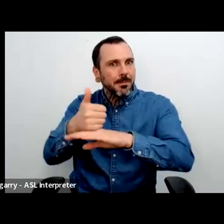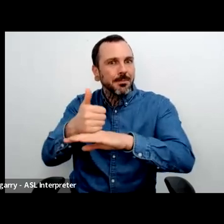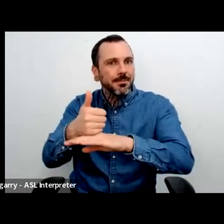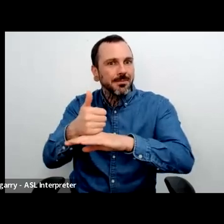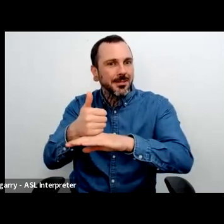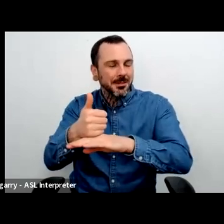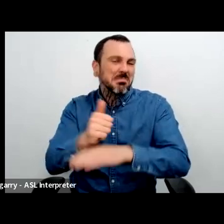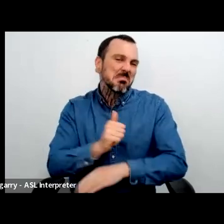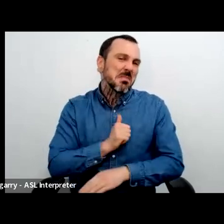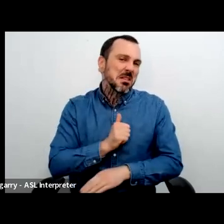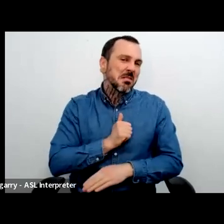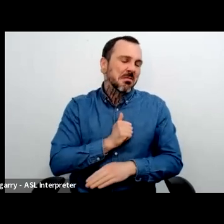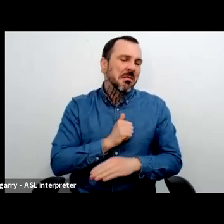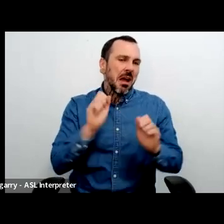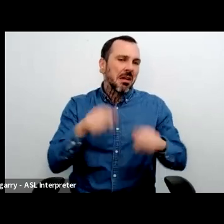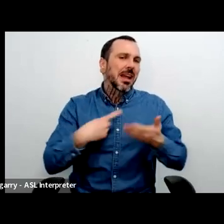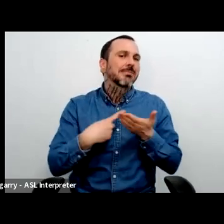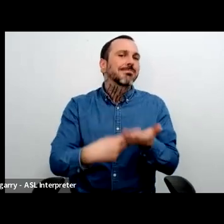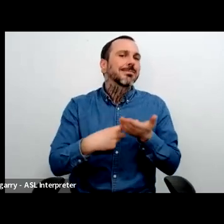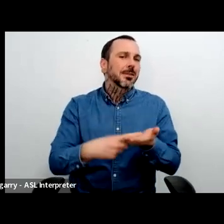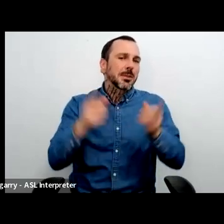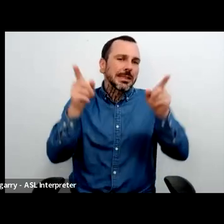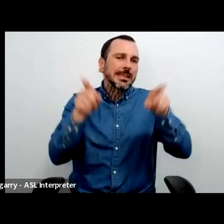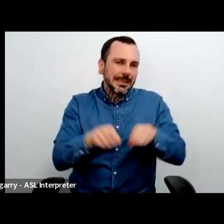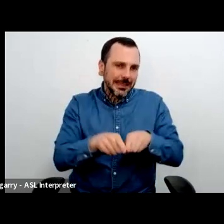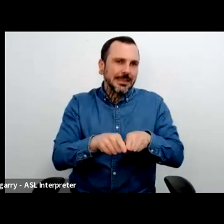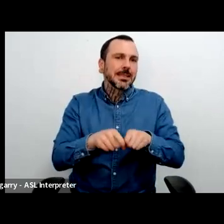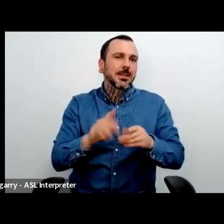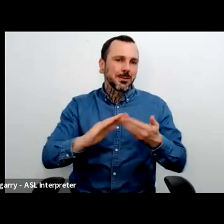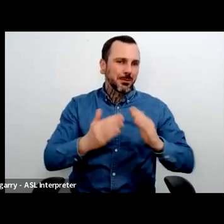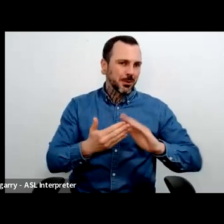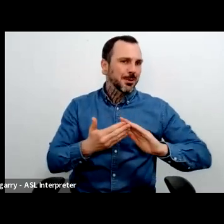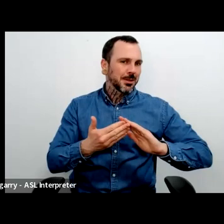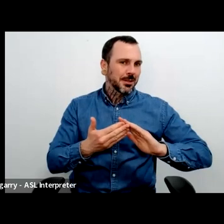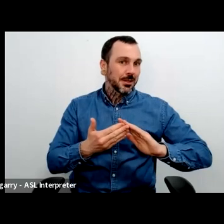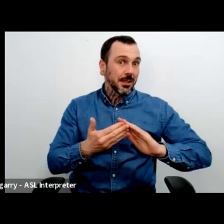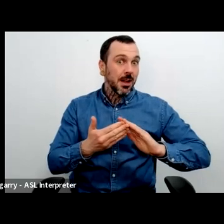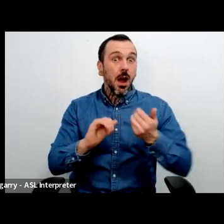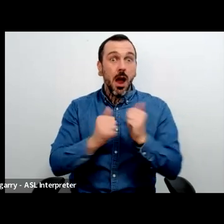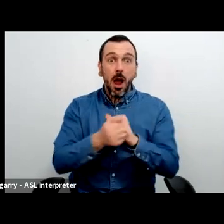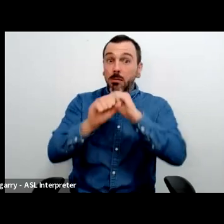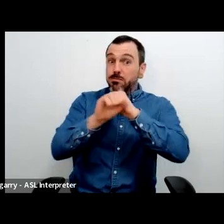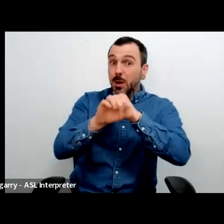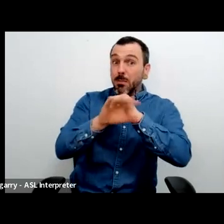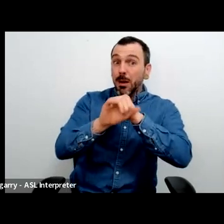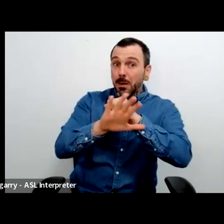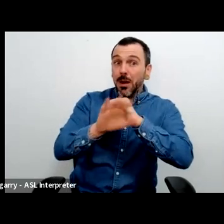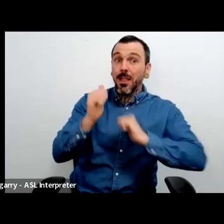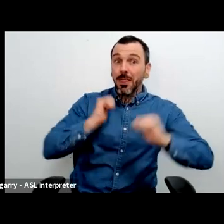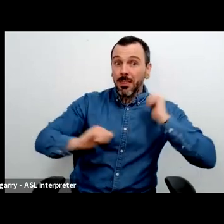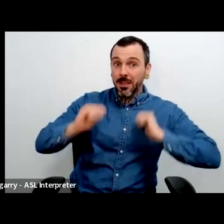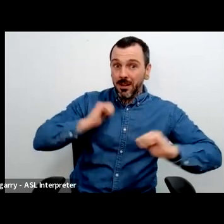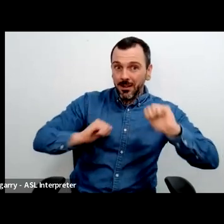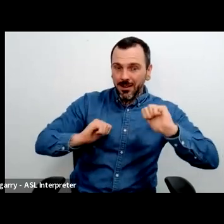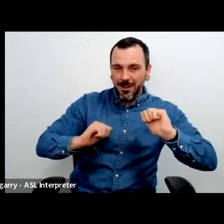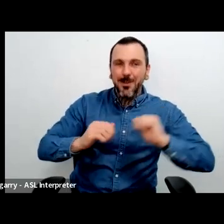community, you know, grocery stores are a really important way to get the word out, not Facebook